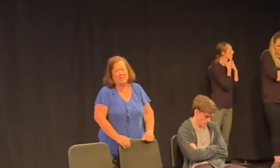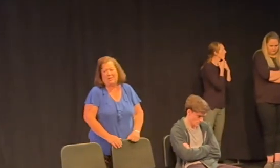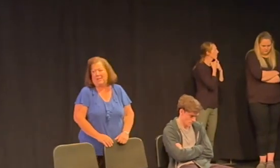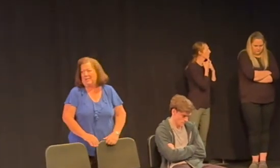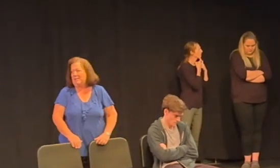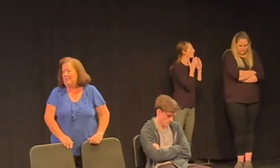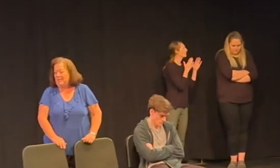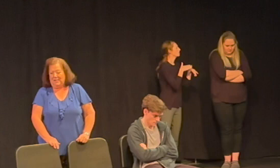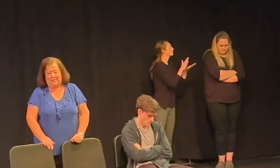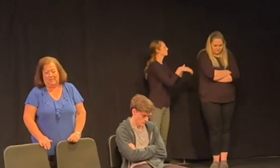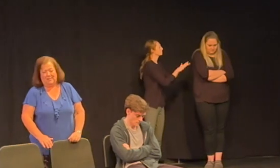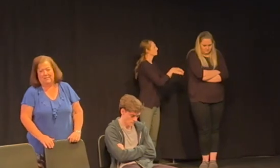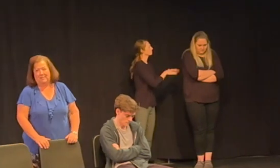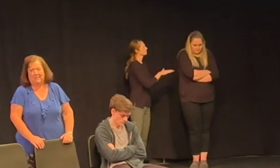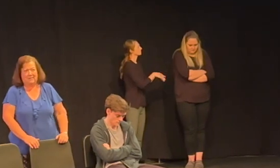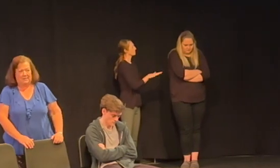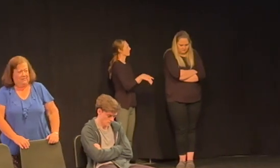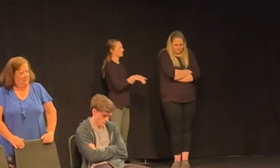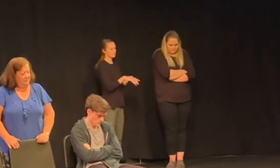Come on.